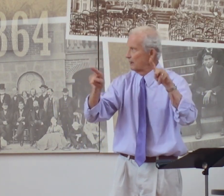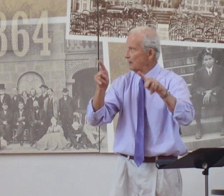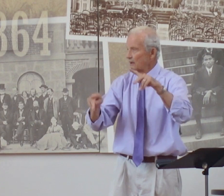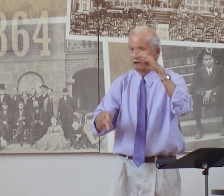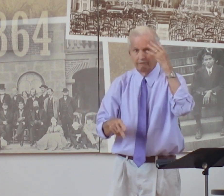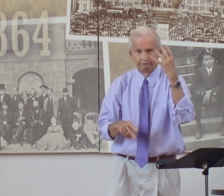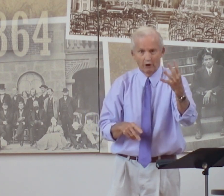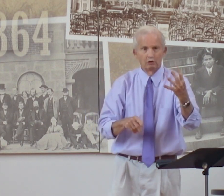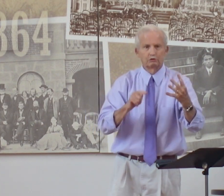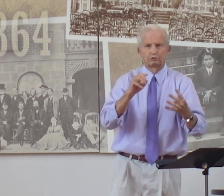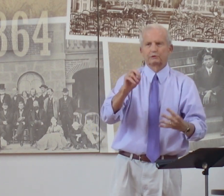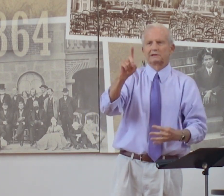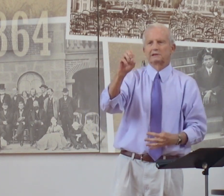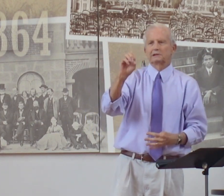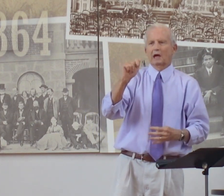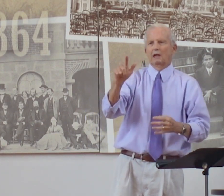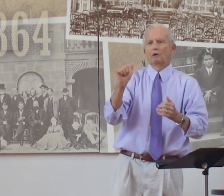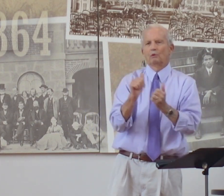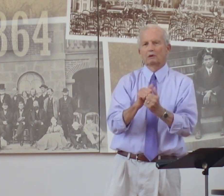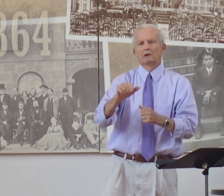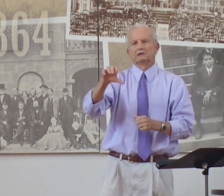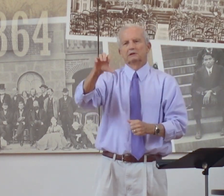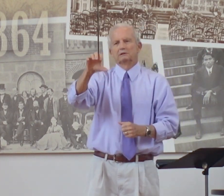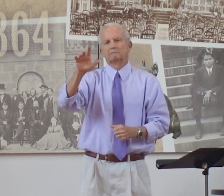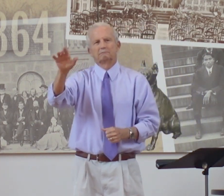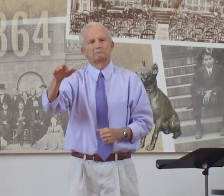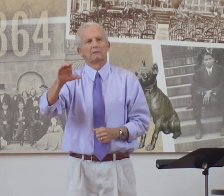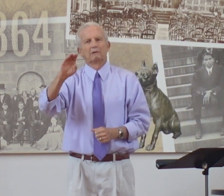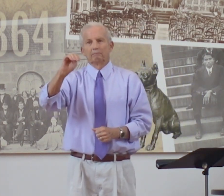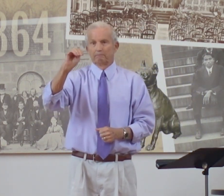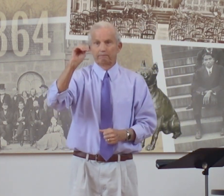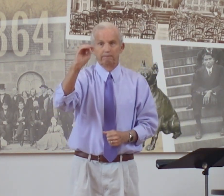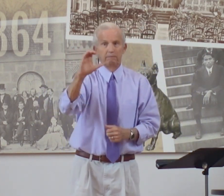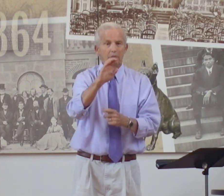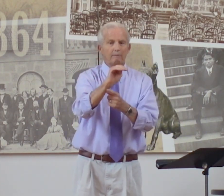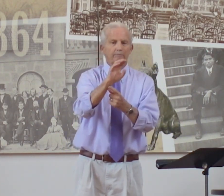had four people to deal